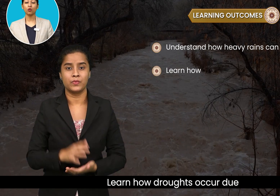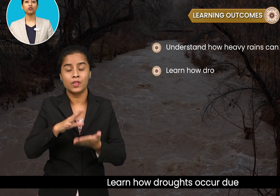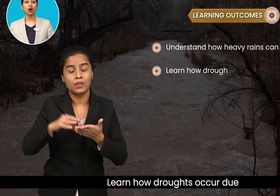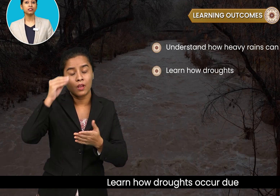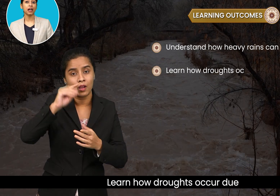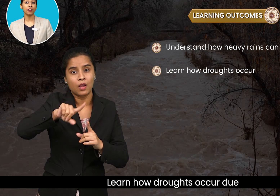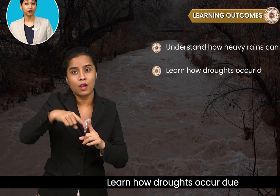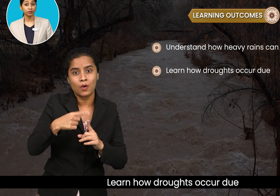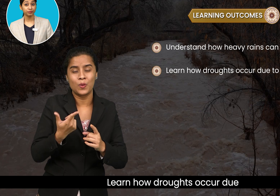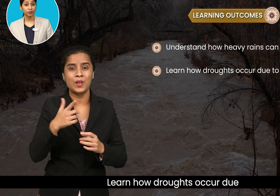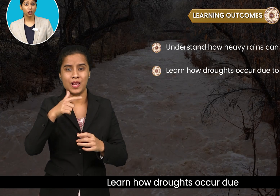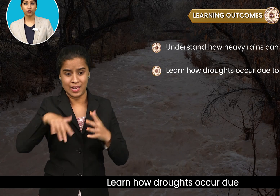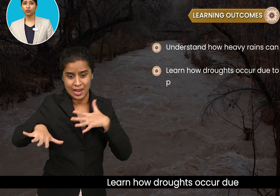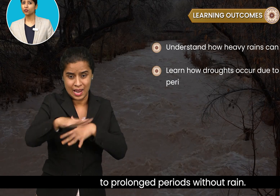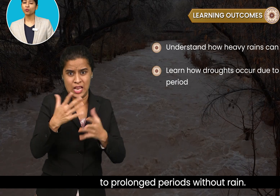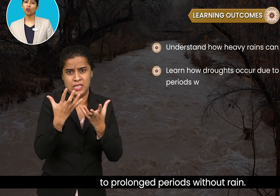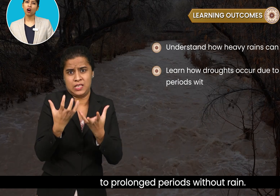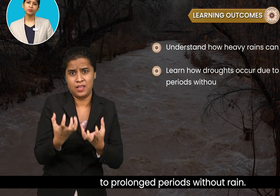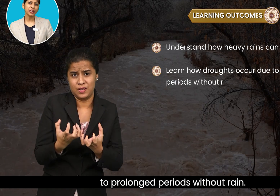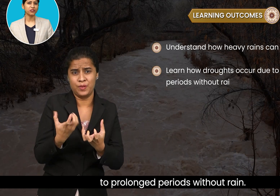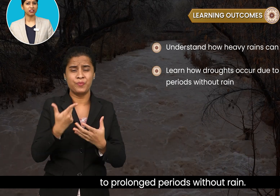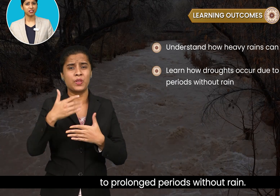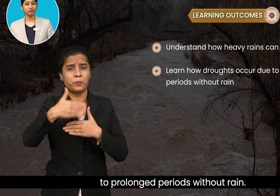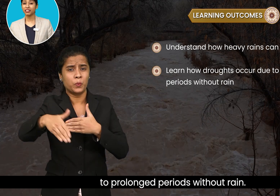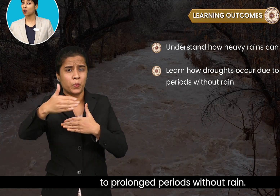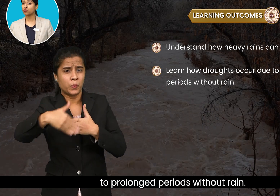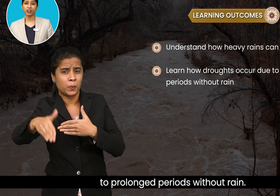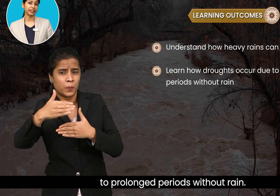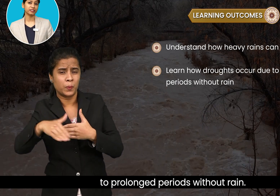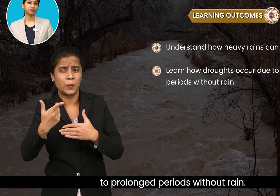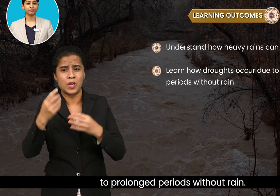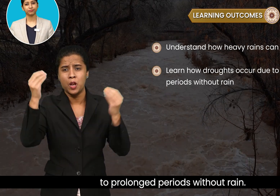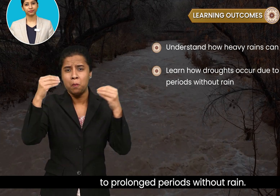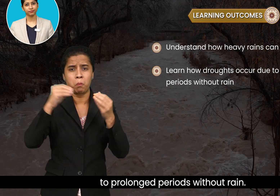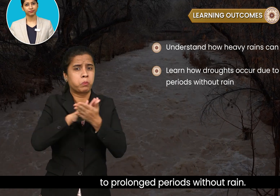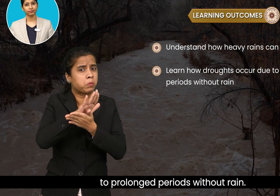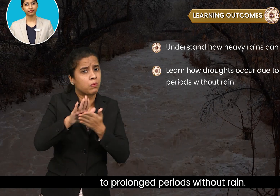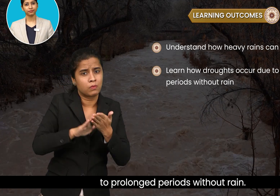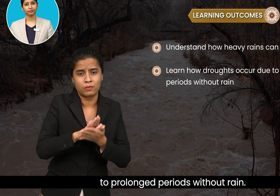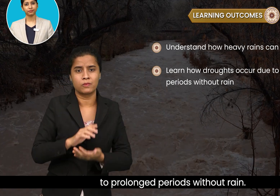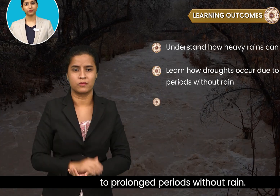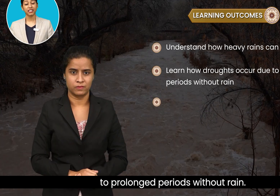Learn how droughts occur due to prolonged periods without rain.